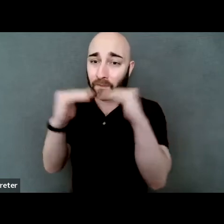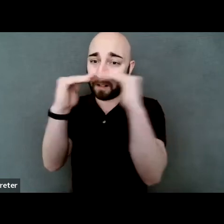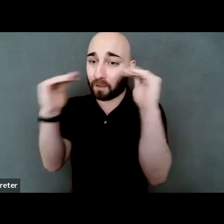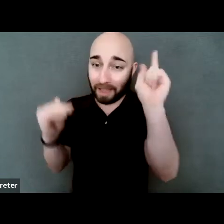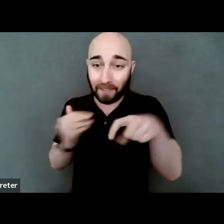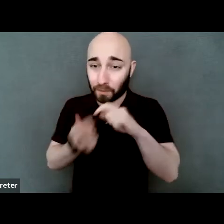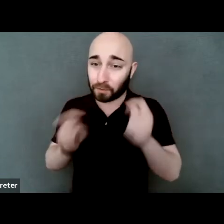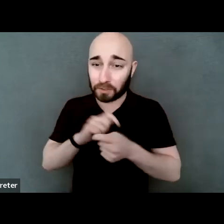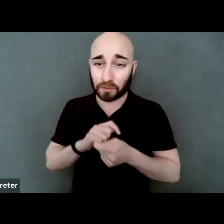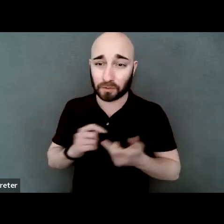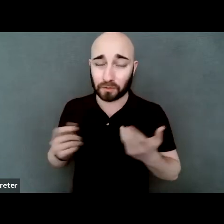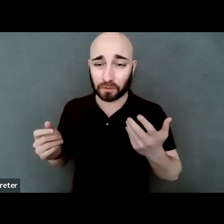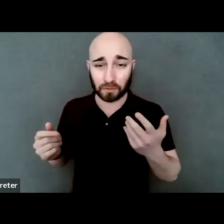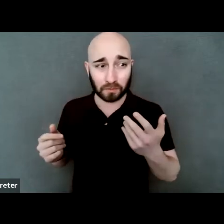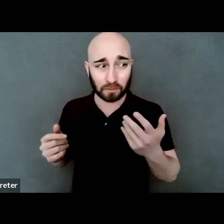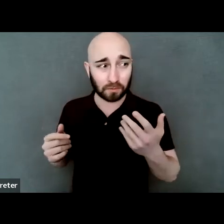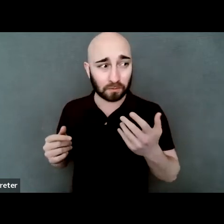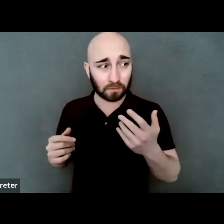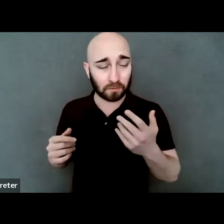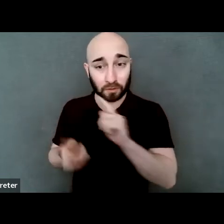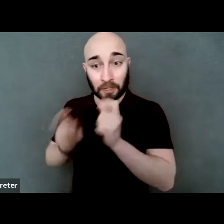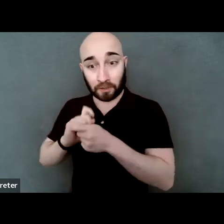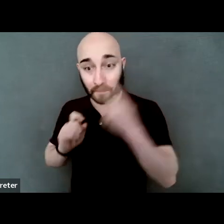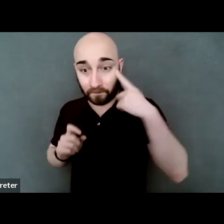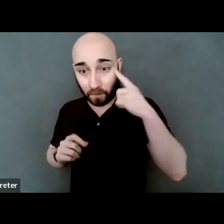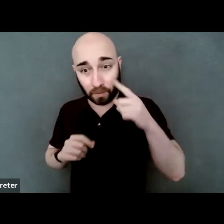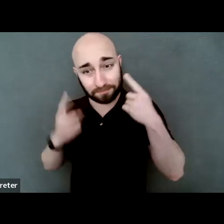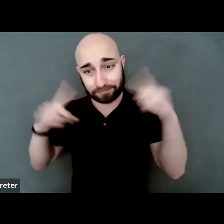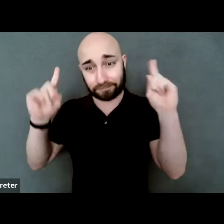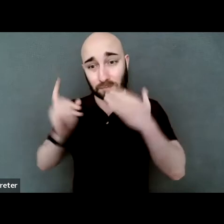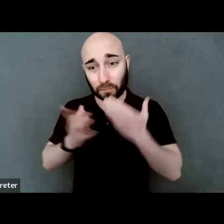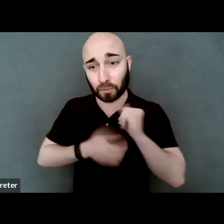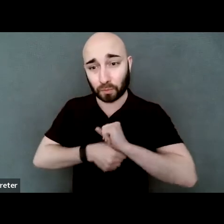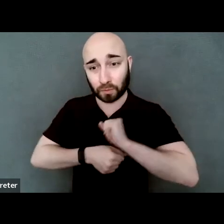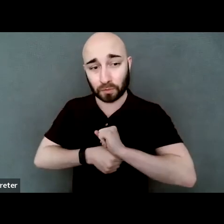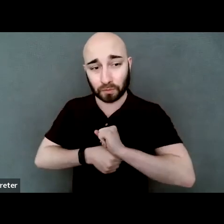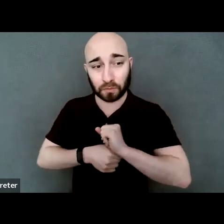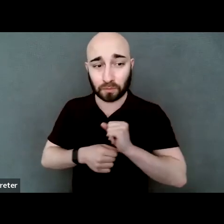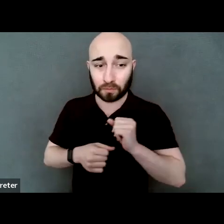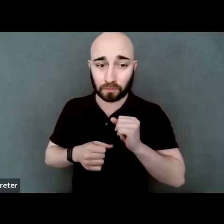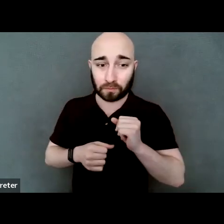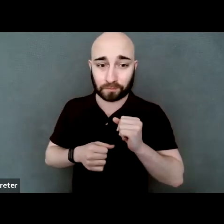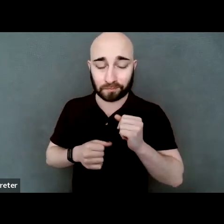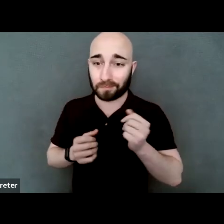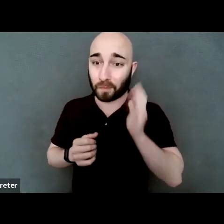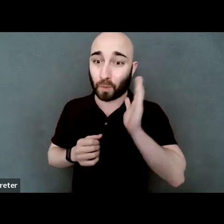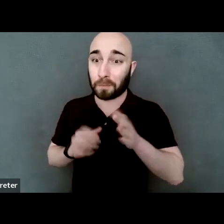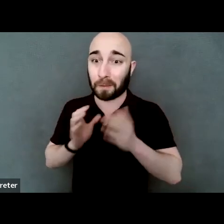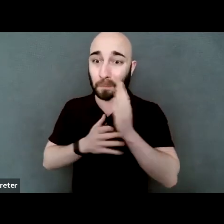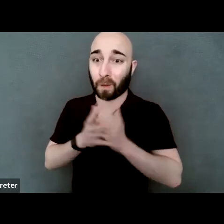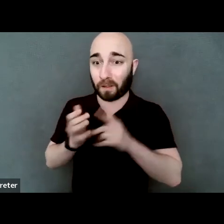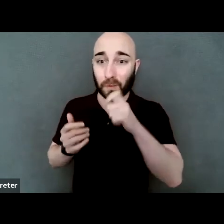change for the sake of doing the good work. It is going to be part of who we are.